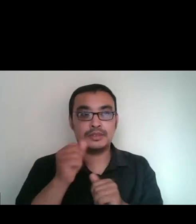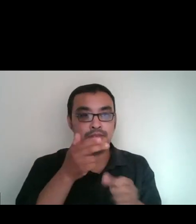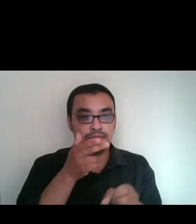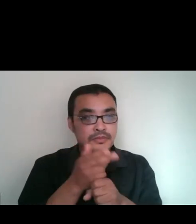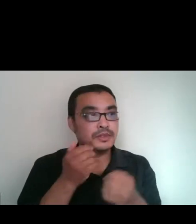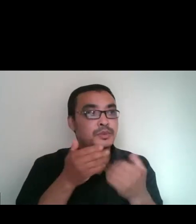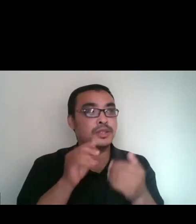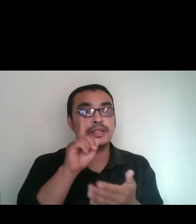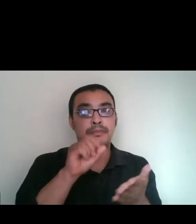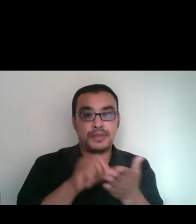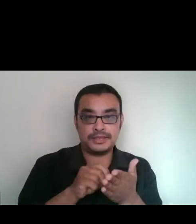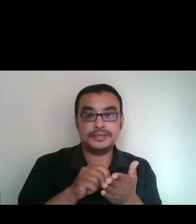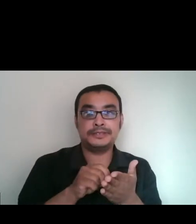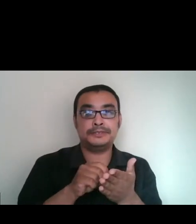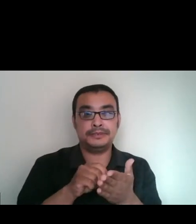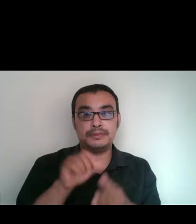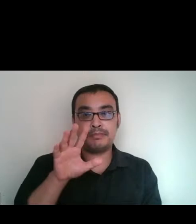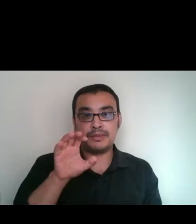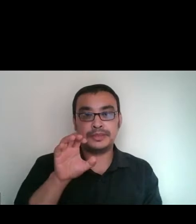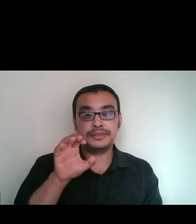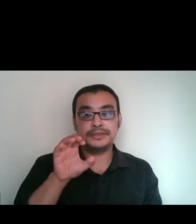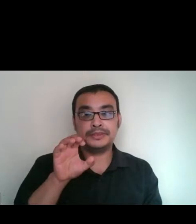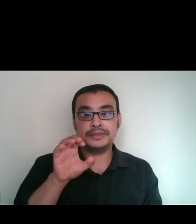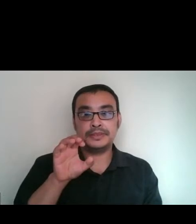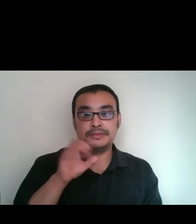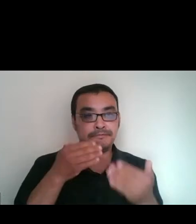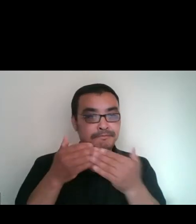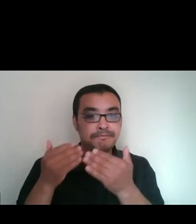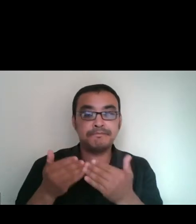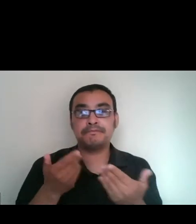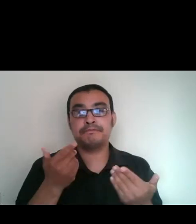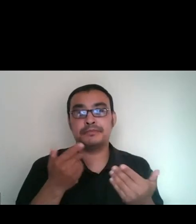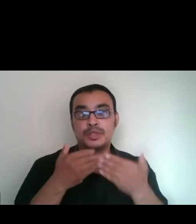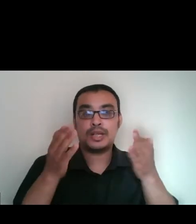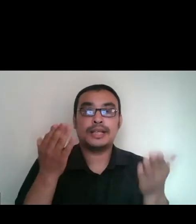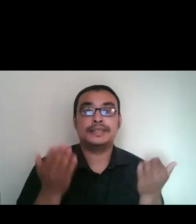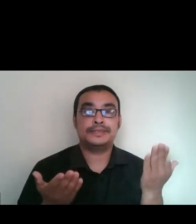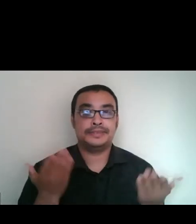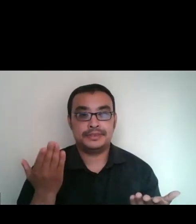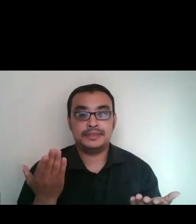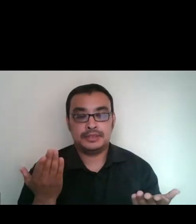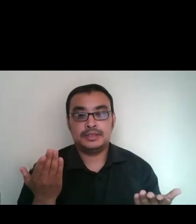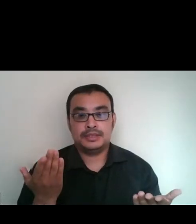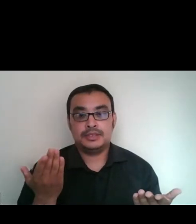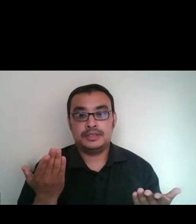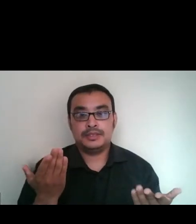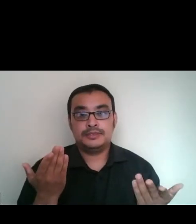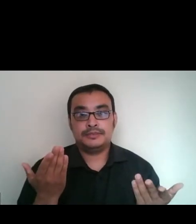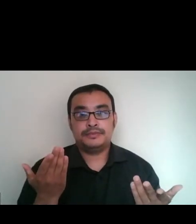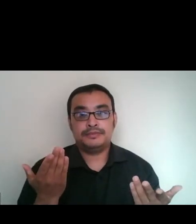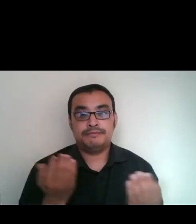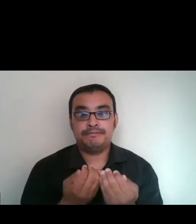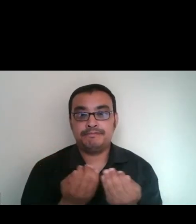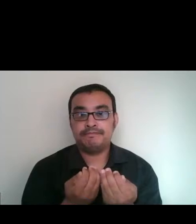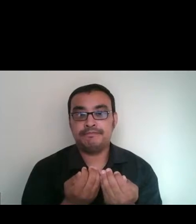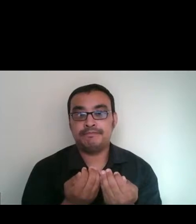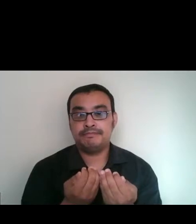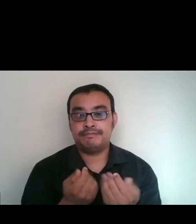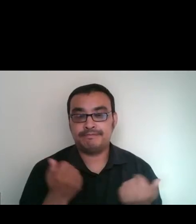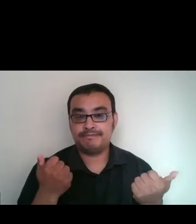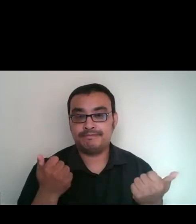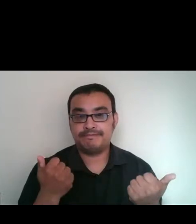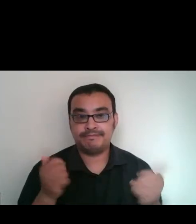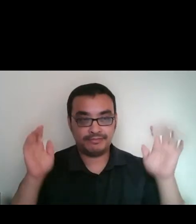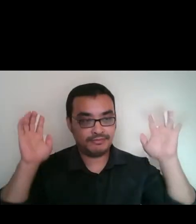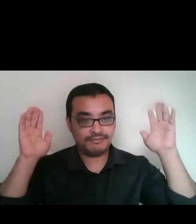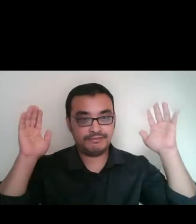just one more time. Another 5 minutes we can spend just as an open mic if you would like. If you wish just to say hello again,